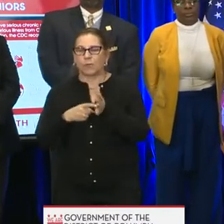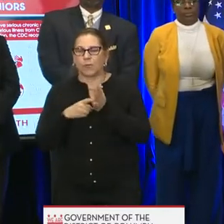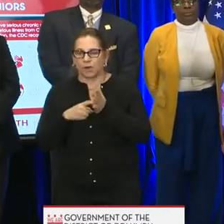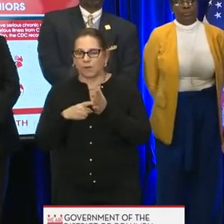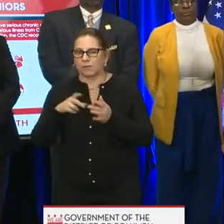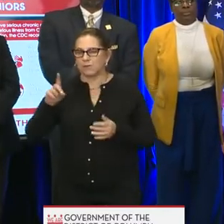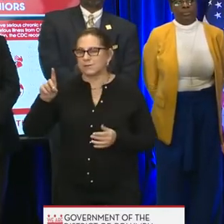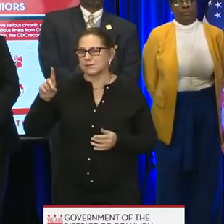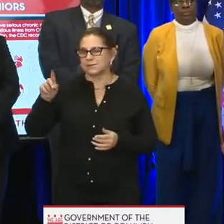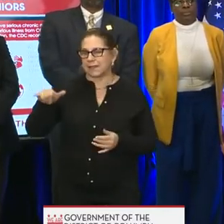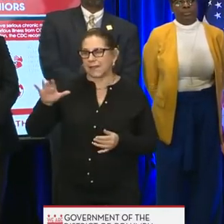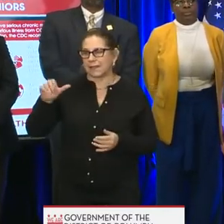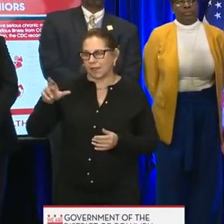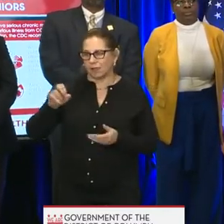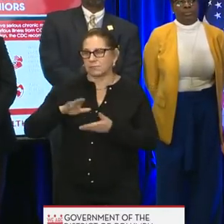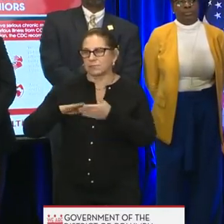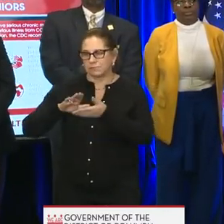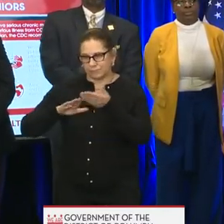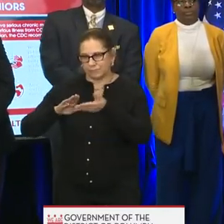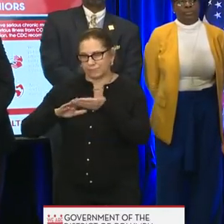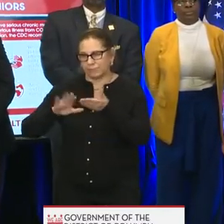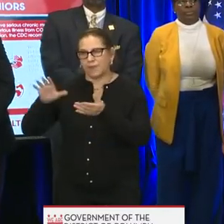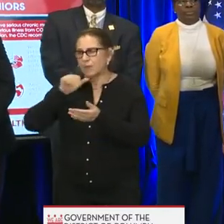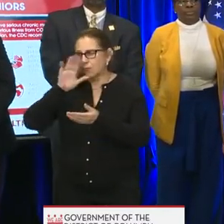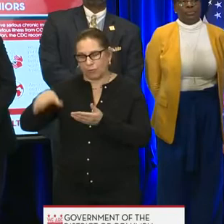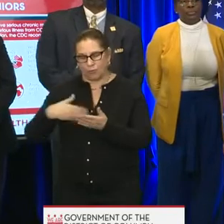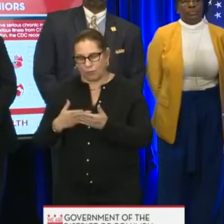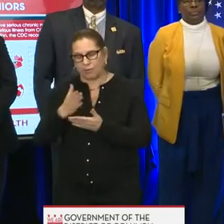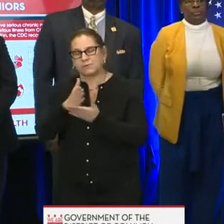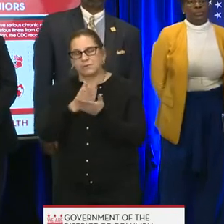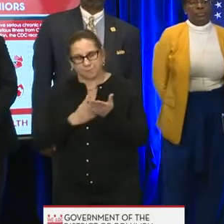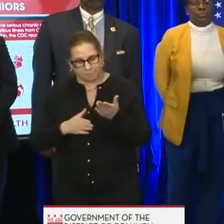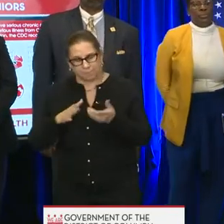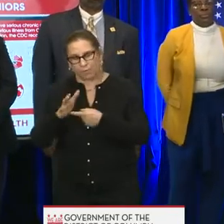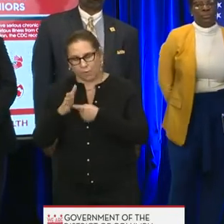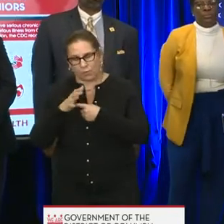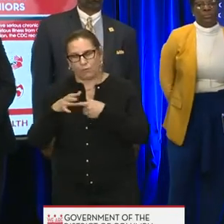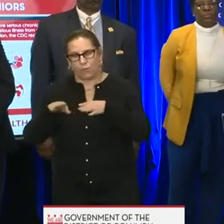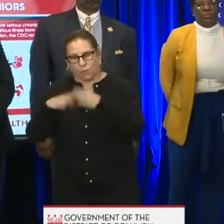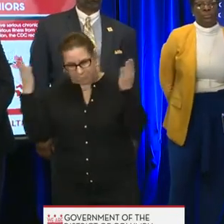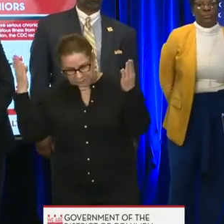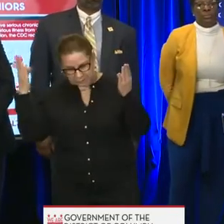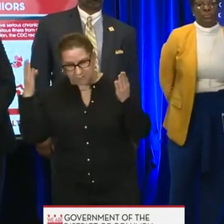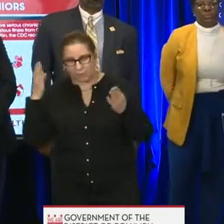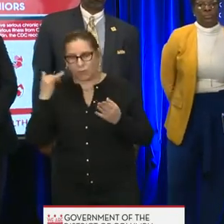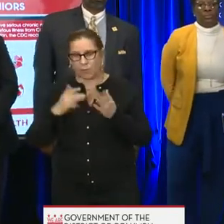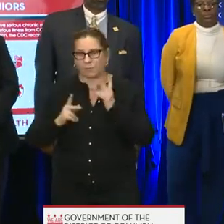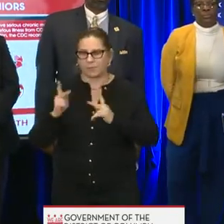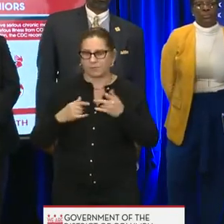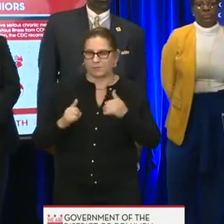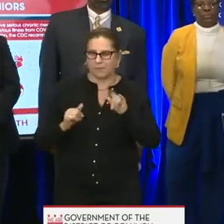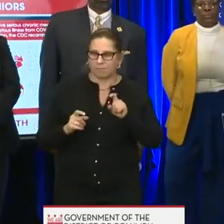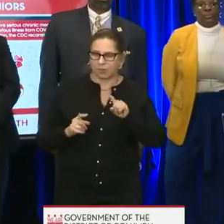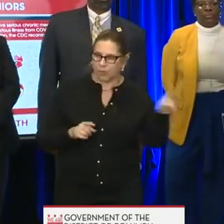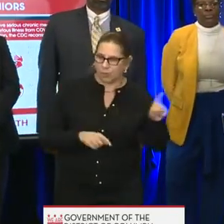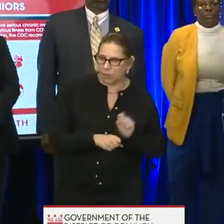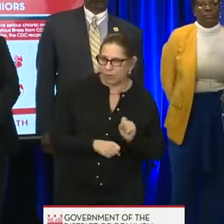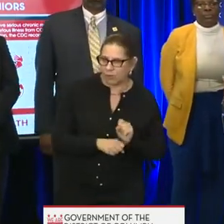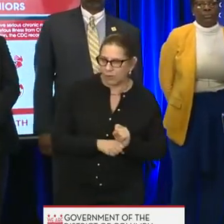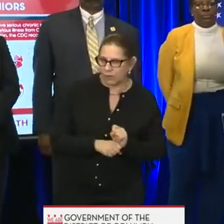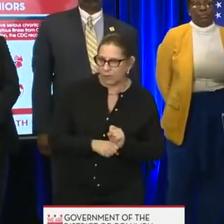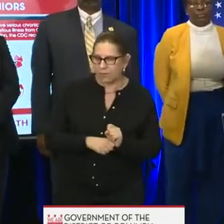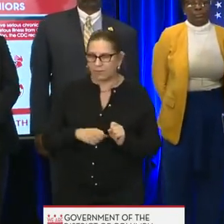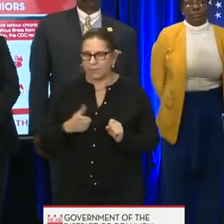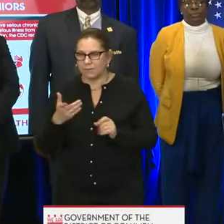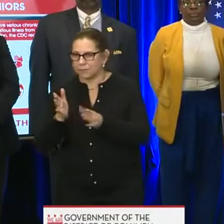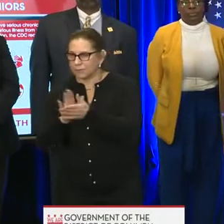them. And so we are working on the slots that we think we need. Not only will we allow them to stay open,